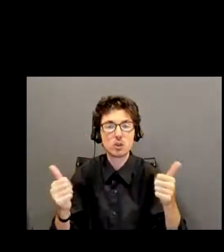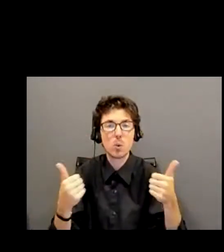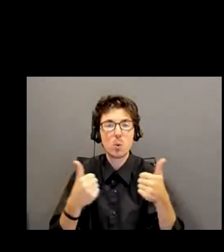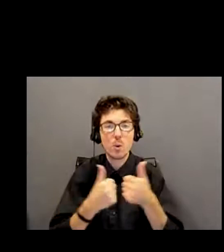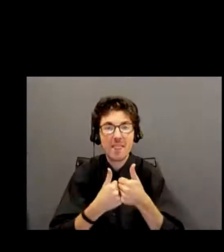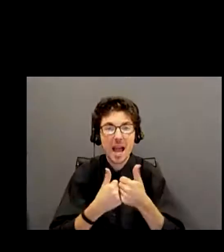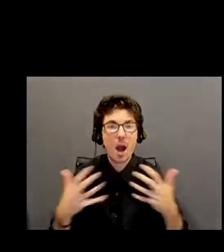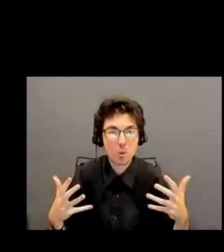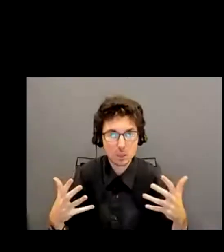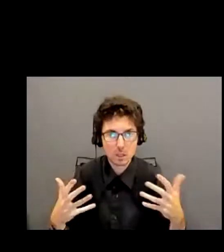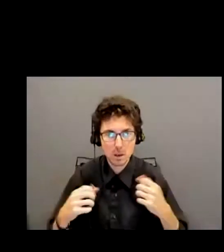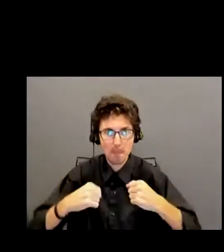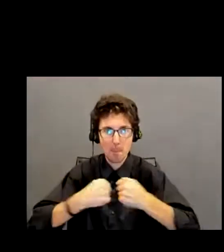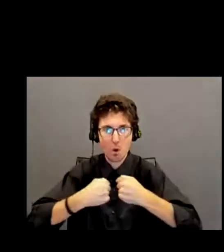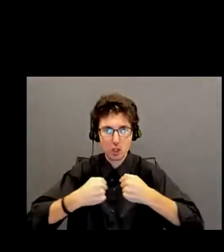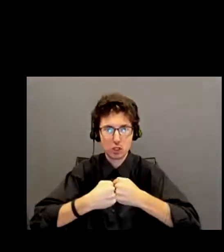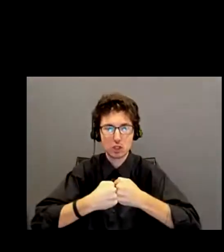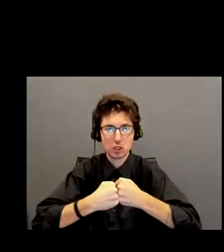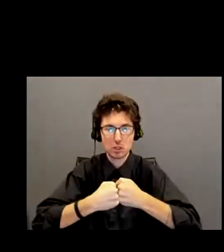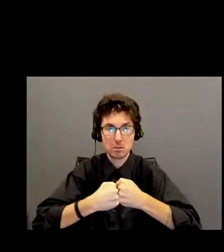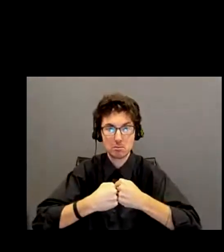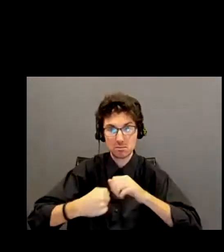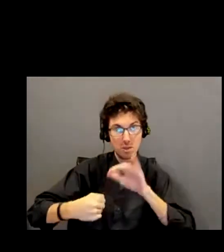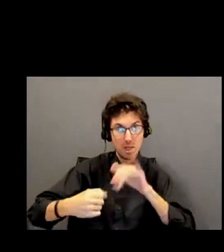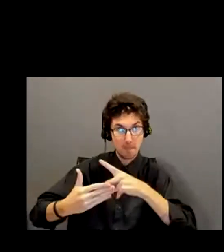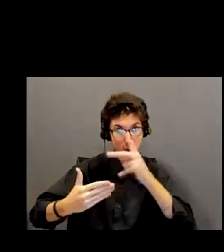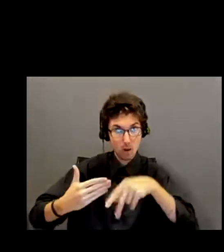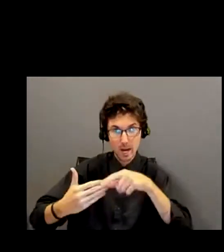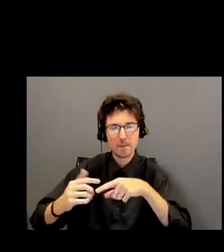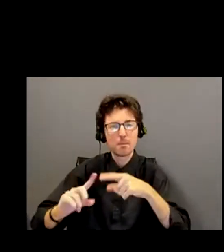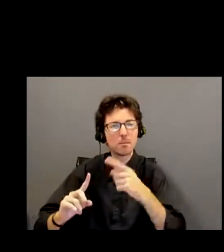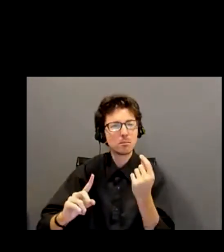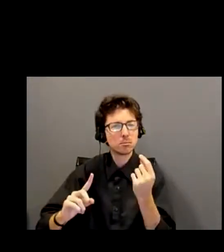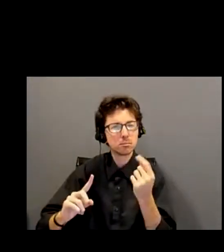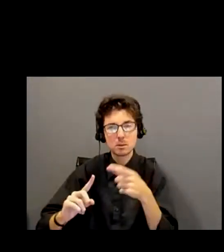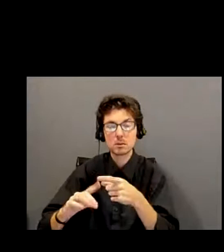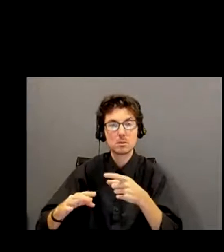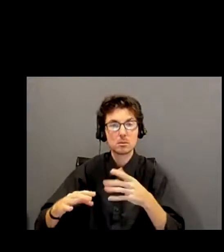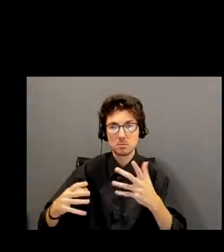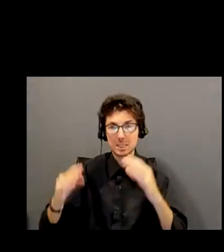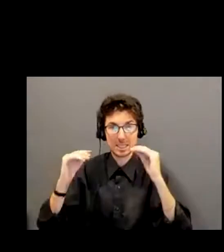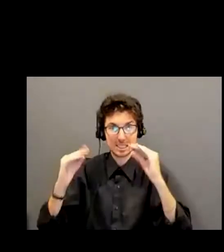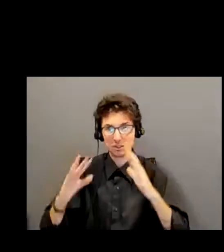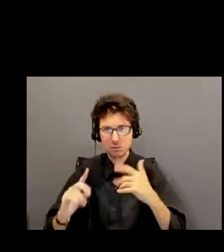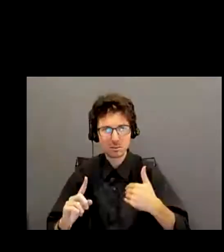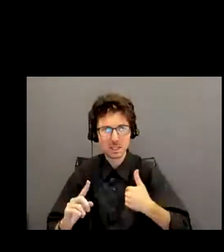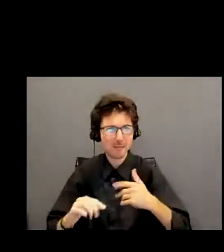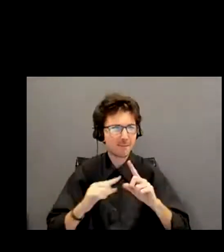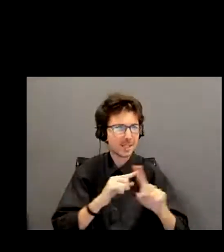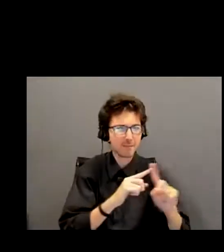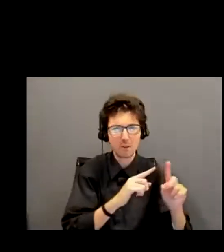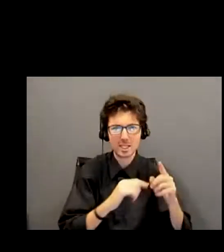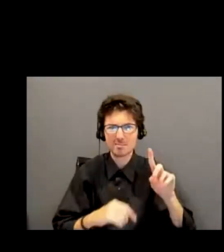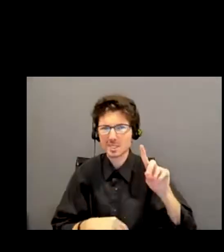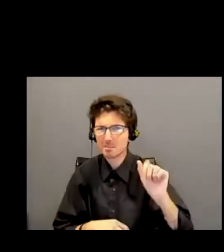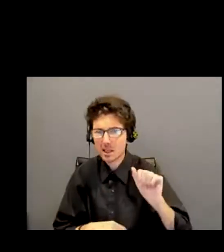world. That program aims at opening doors for teachers with different kinds of sensory or motor